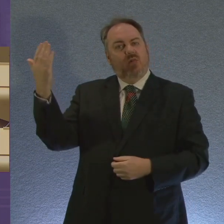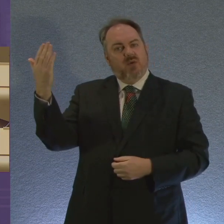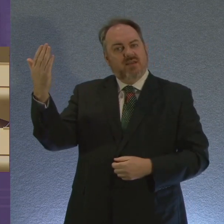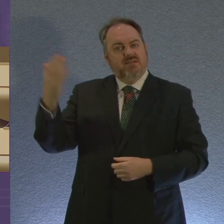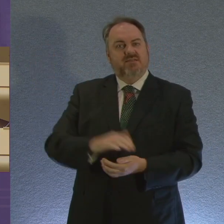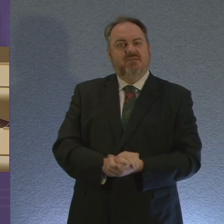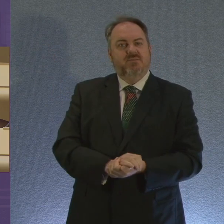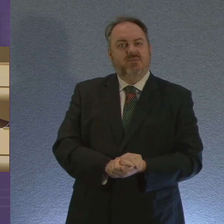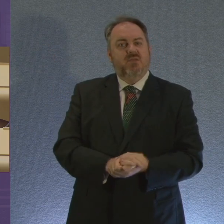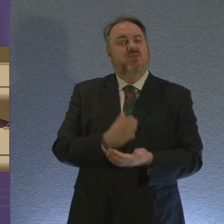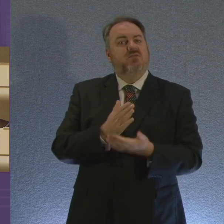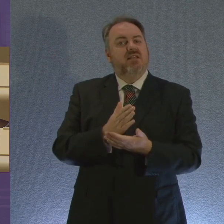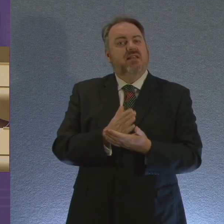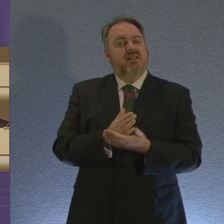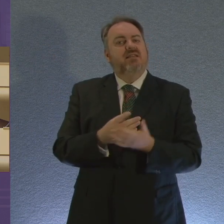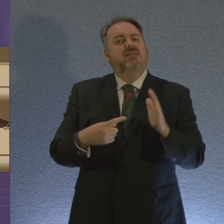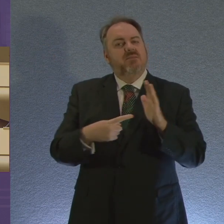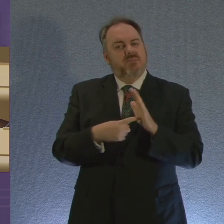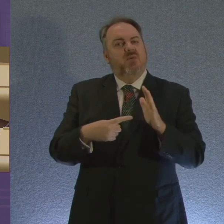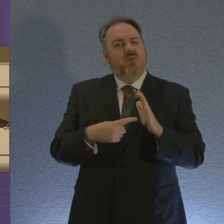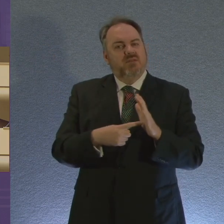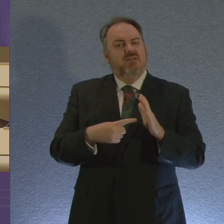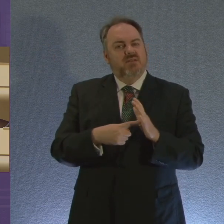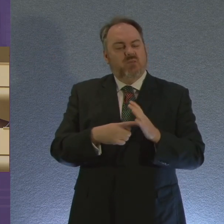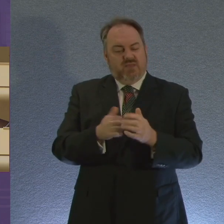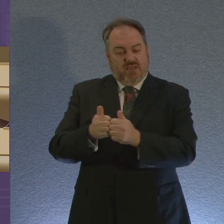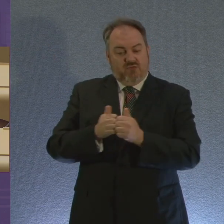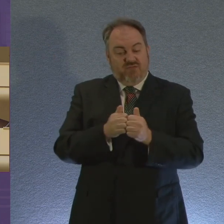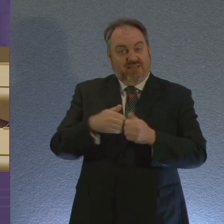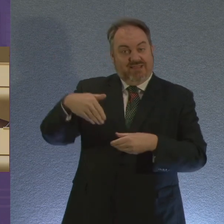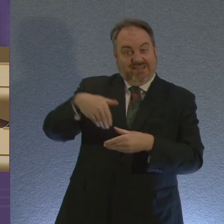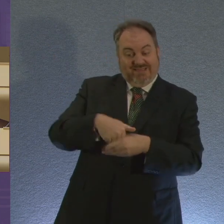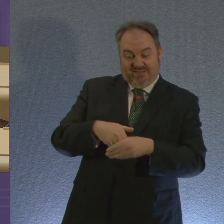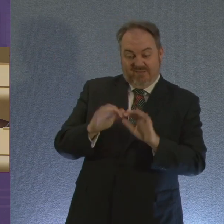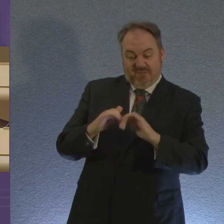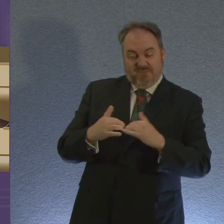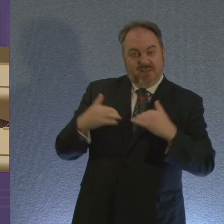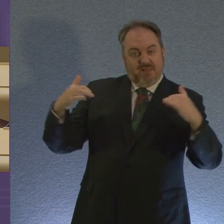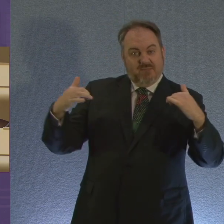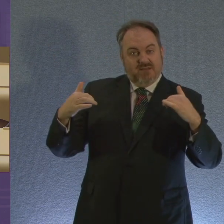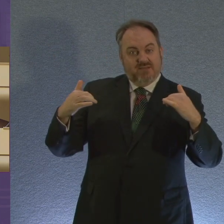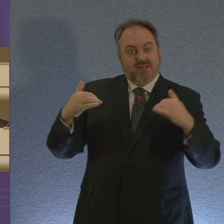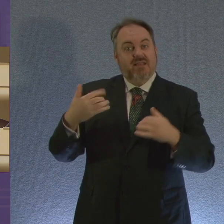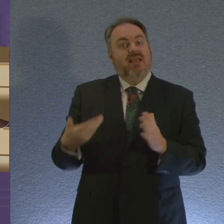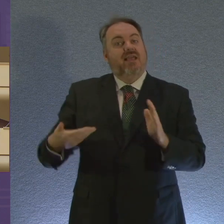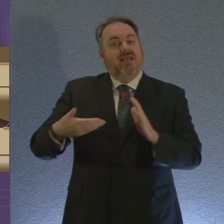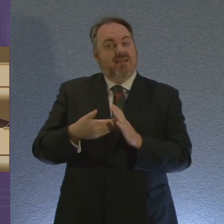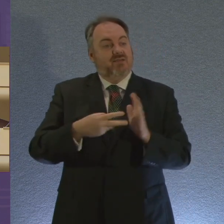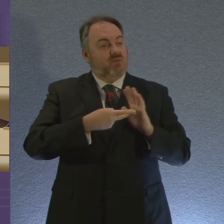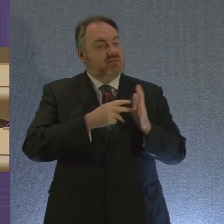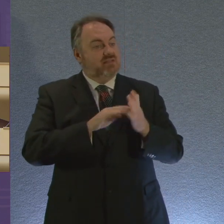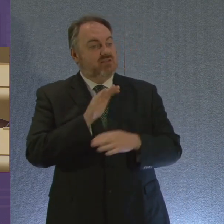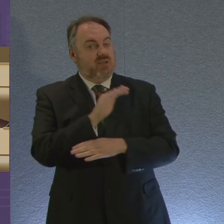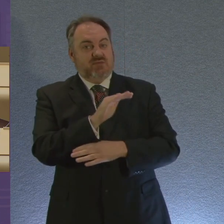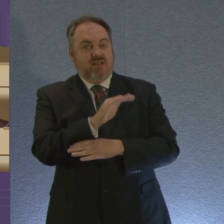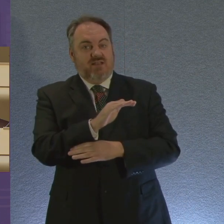support both in the Parliament and outside the Parliament. Final point I'd make is in terms of the review